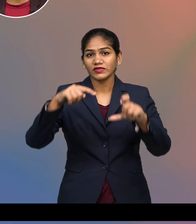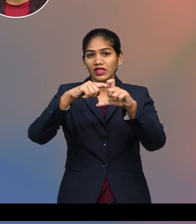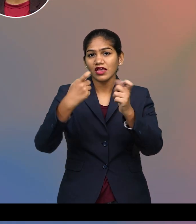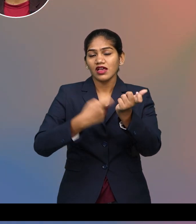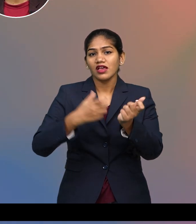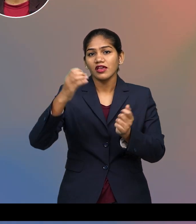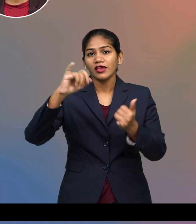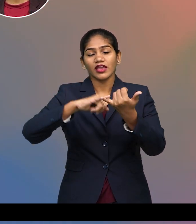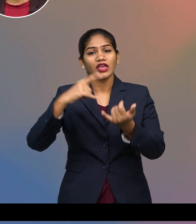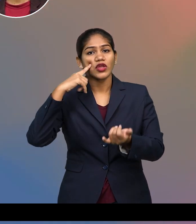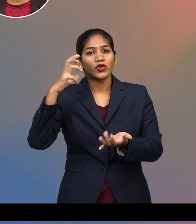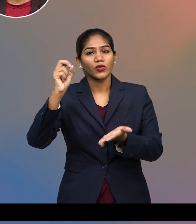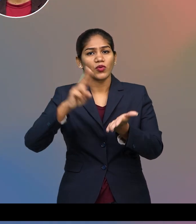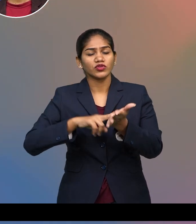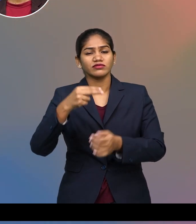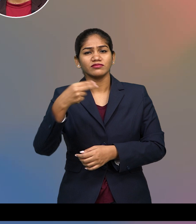Erosion.